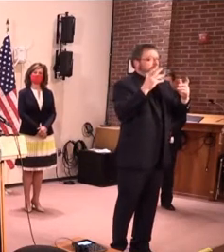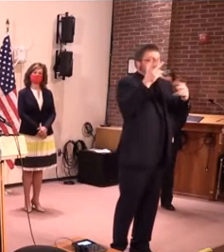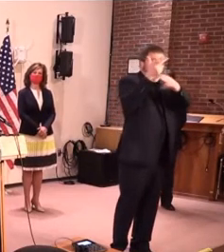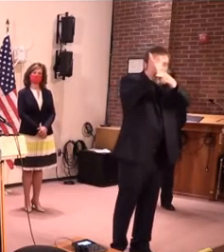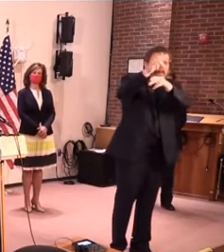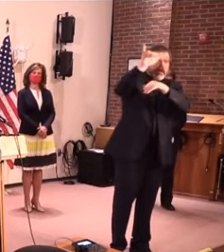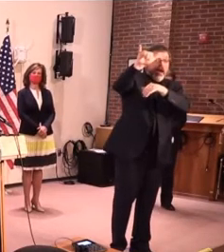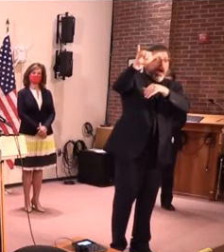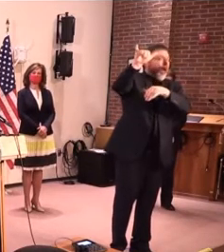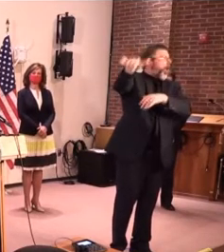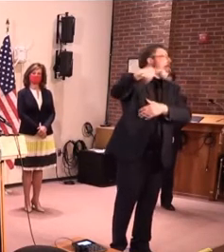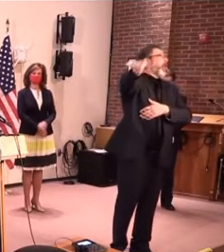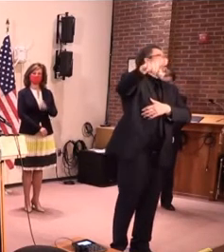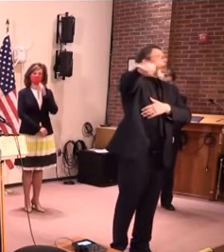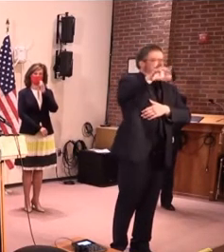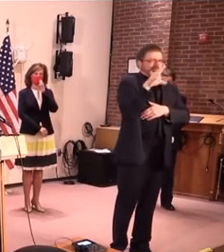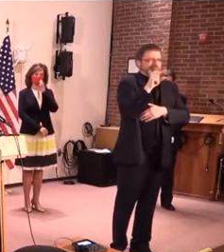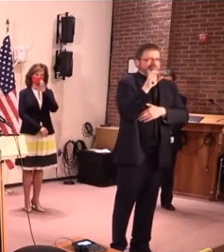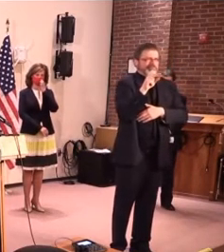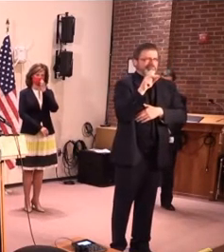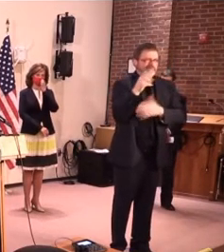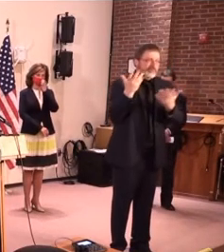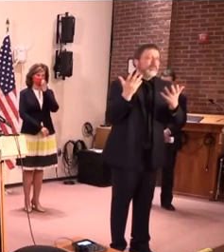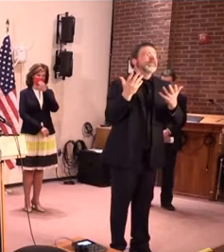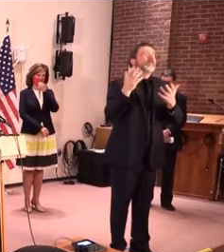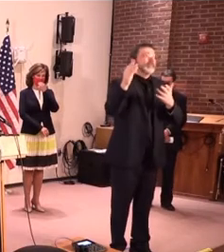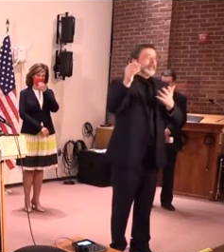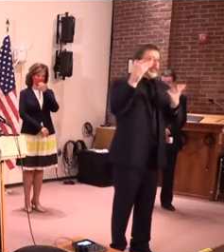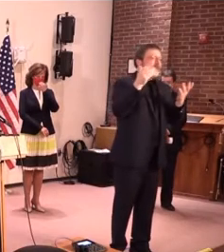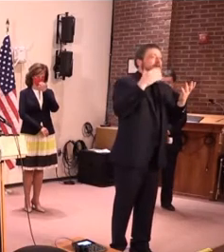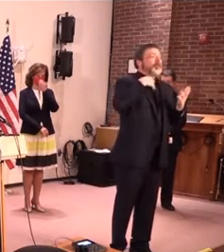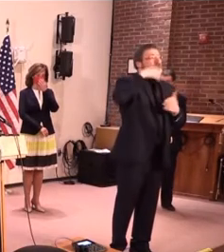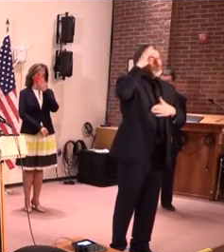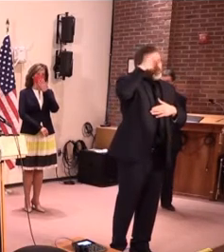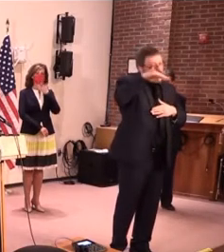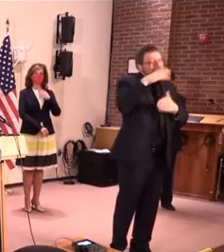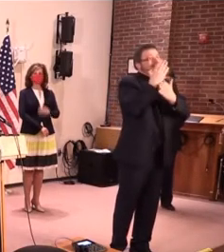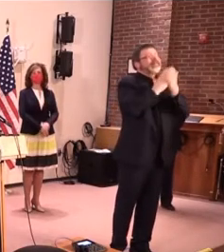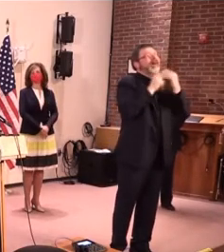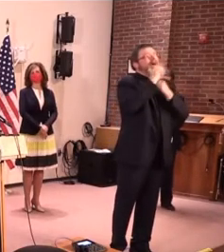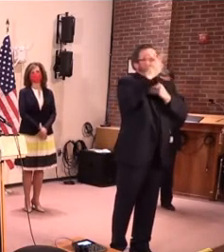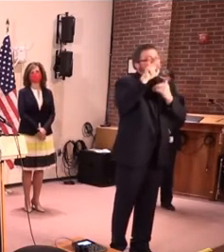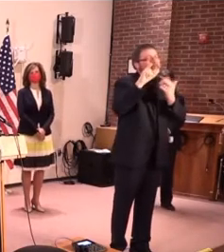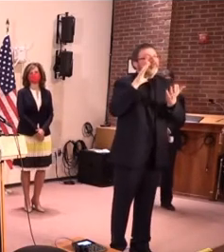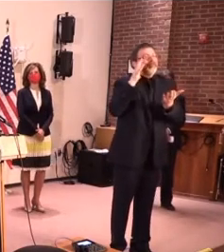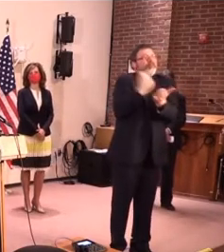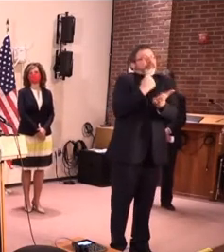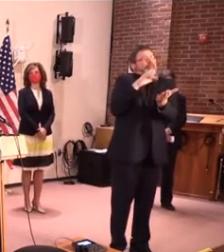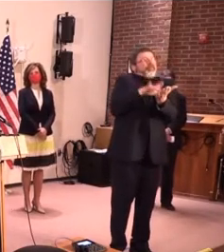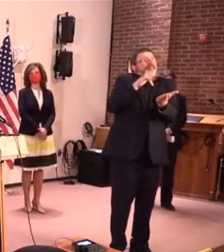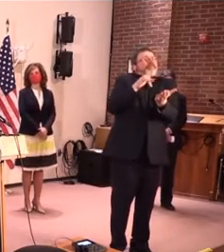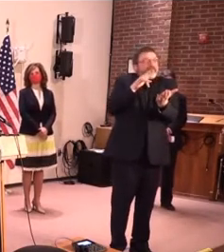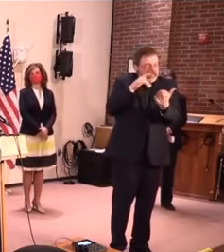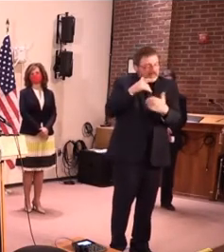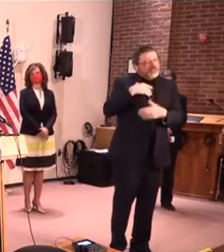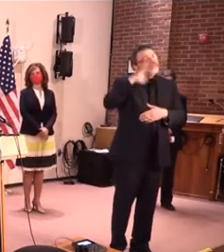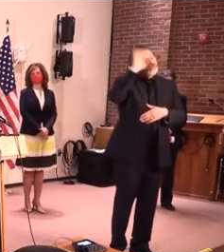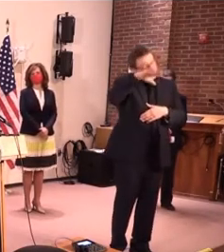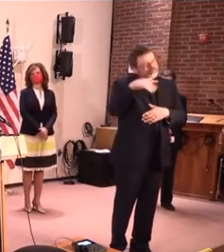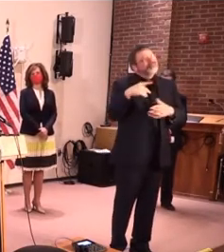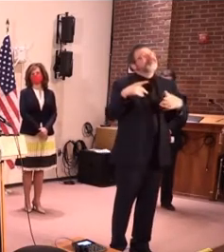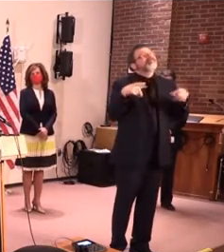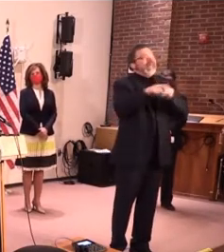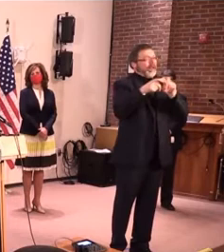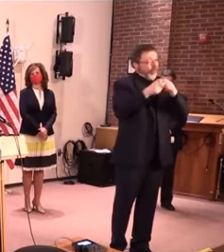be abuse to that program. And lastly, I just think, you know, a